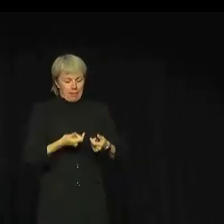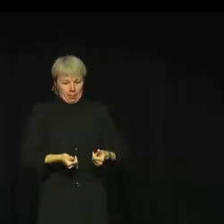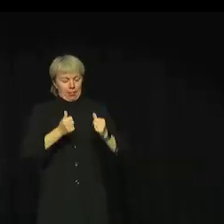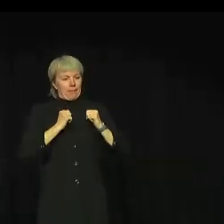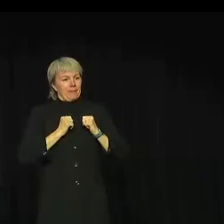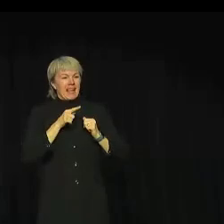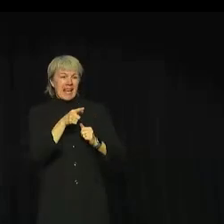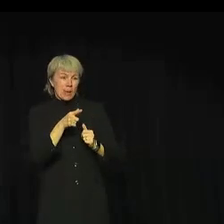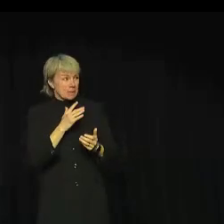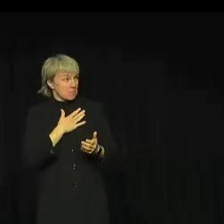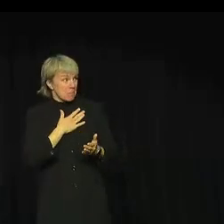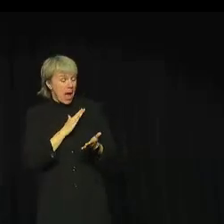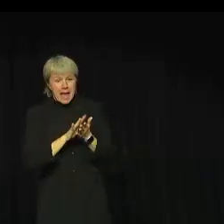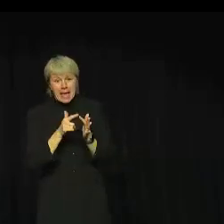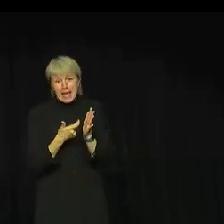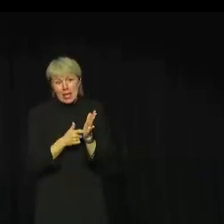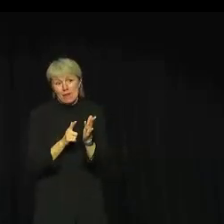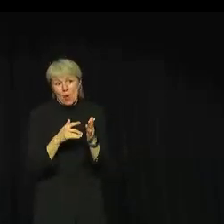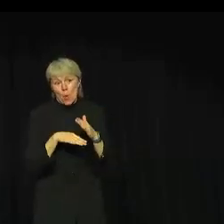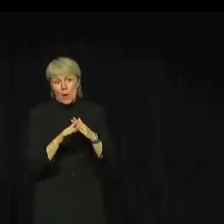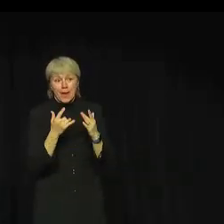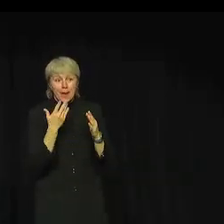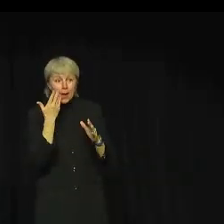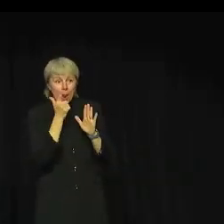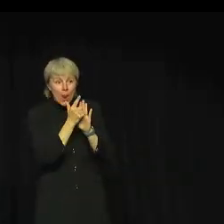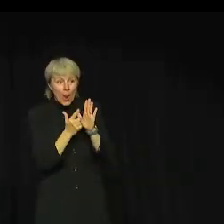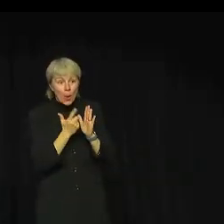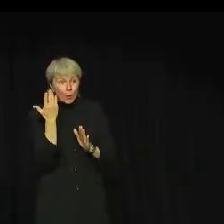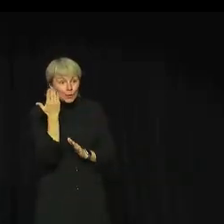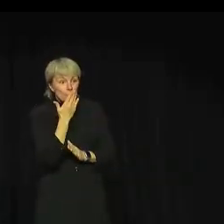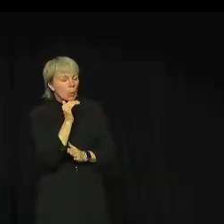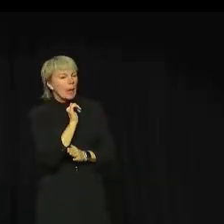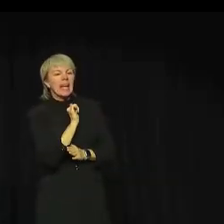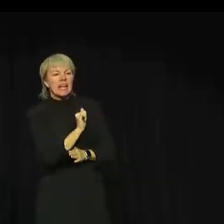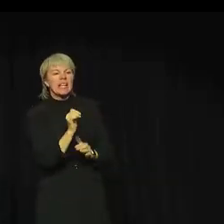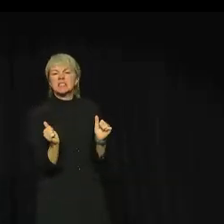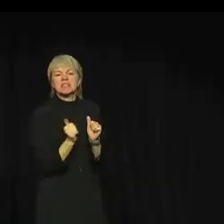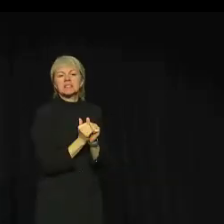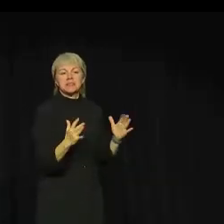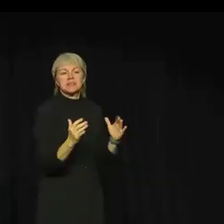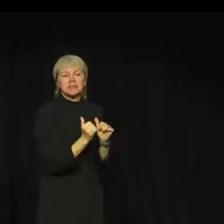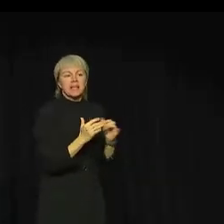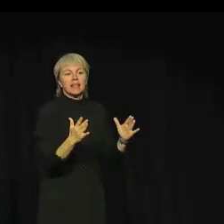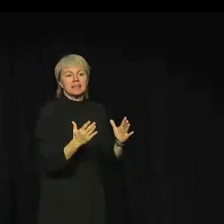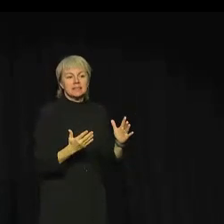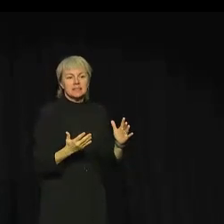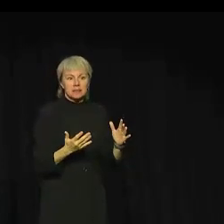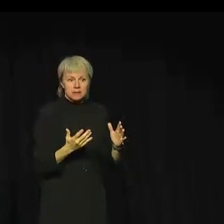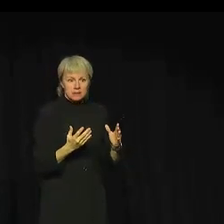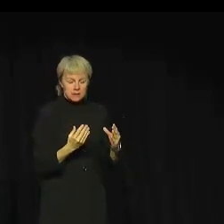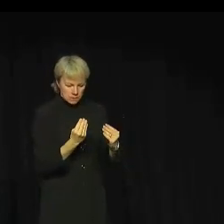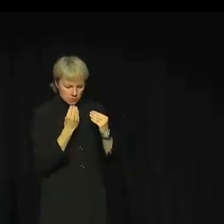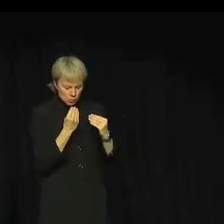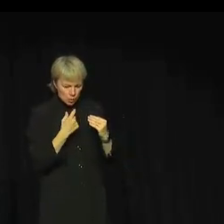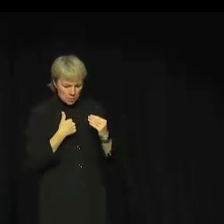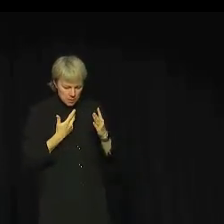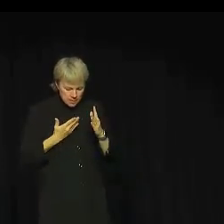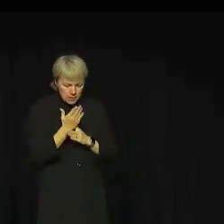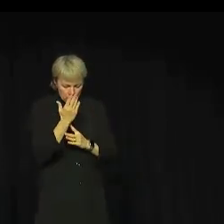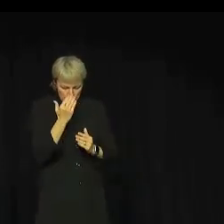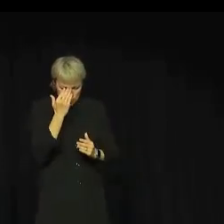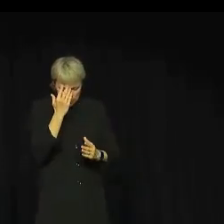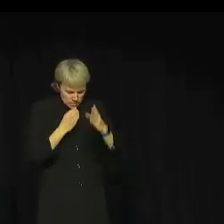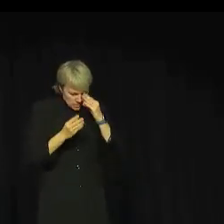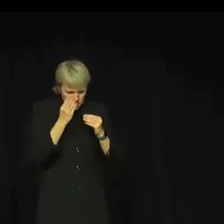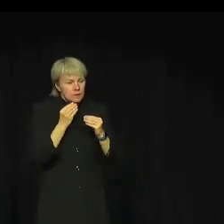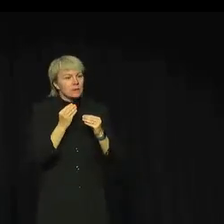school hero and whose dissents using international human rights law, urging more just outcomes, got me through my law degree. Just the judge that